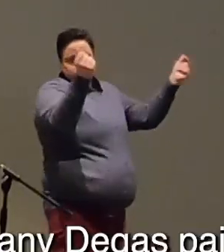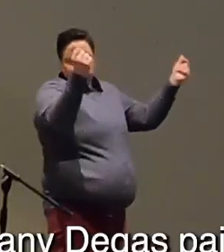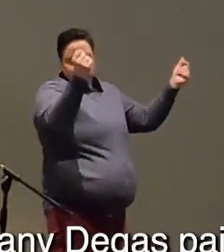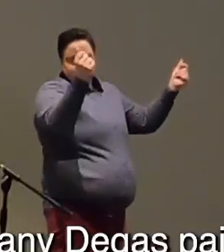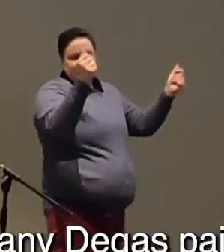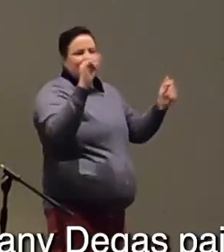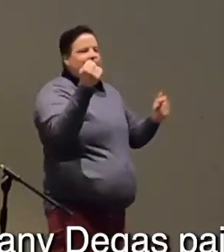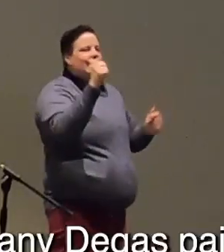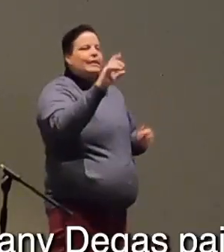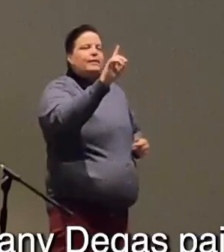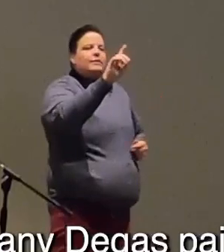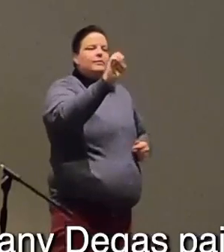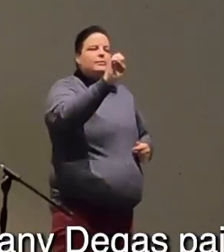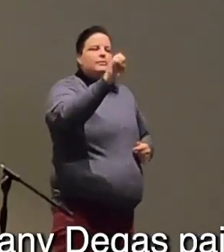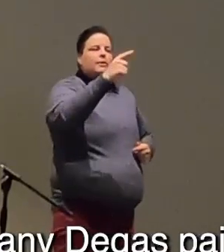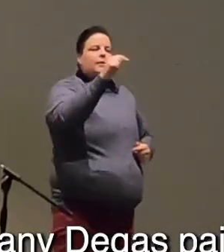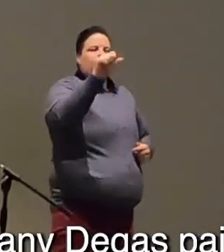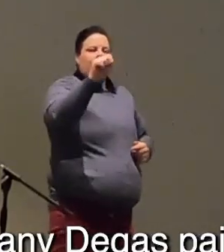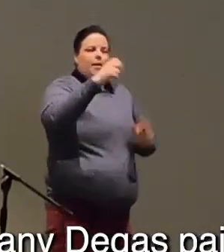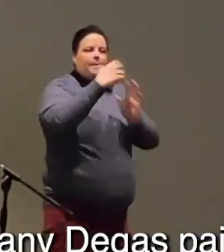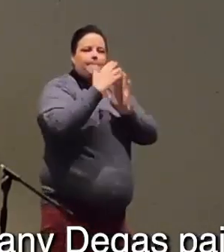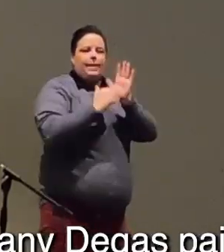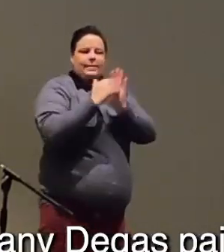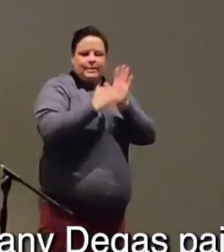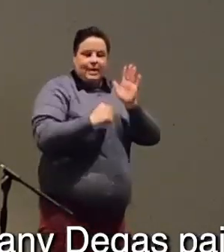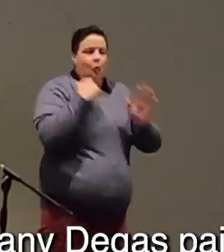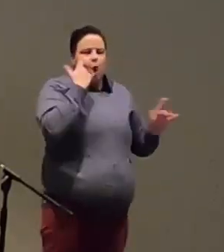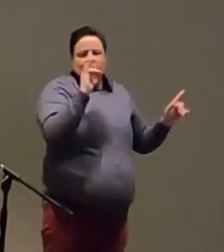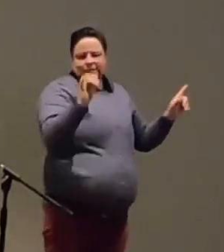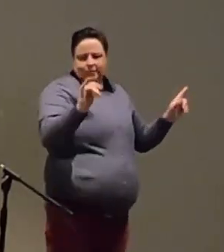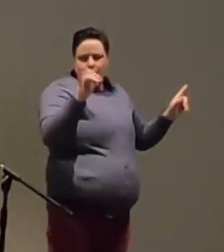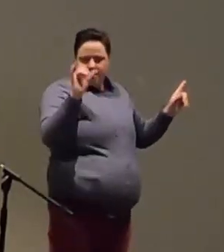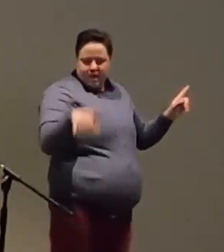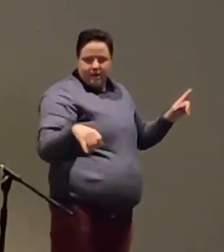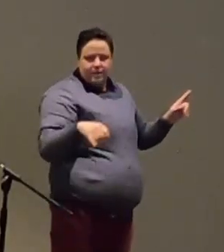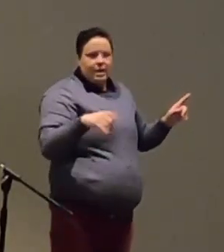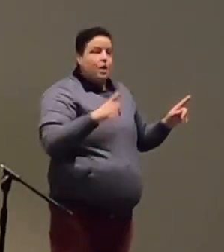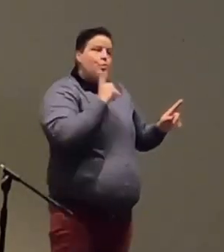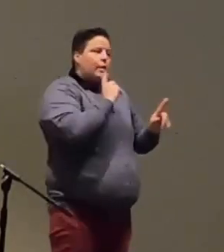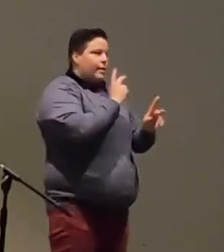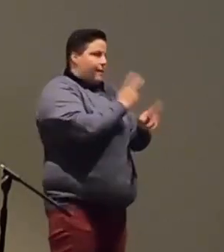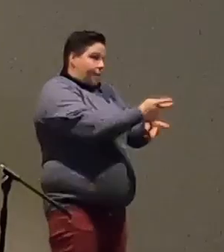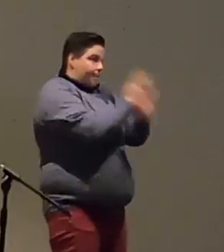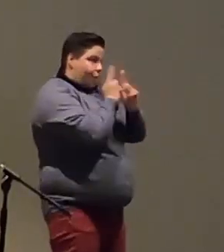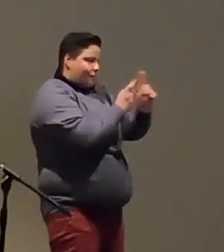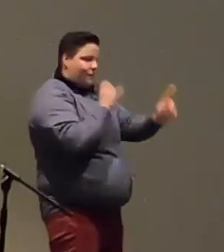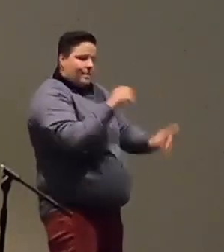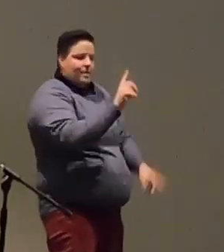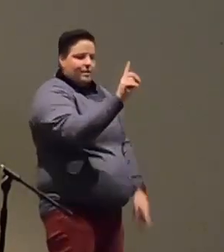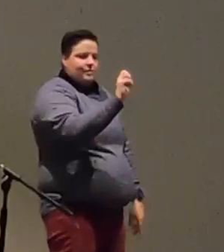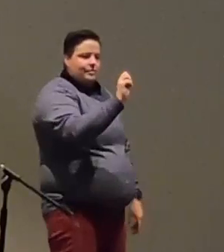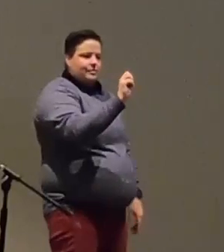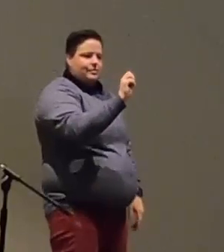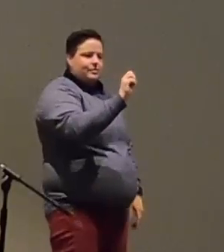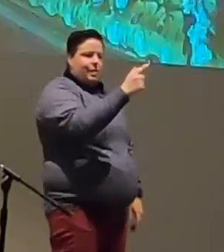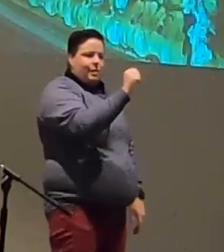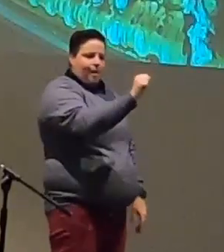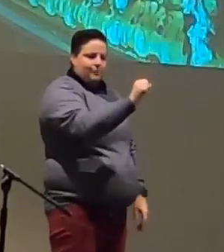with any Degas paintings, this looks very similar to that, and he really drew inspiration from him.